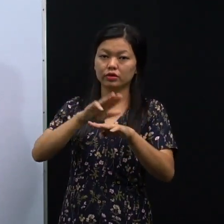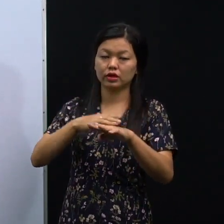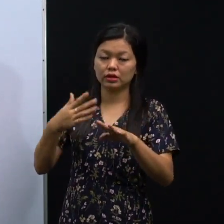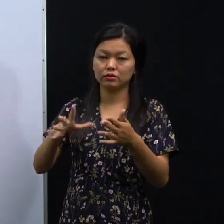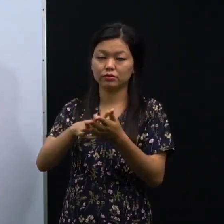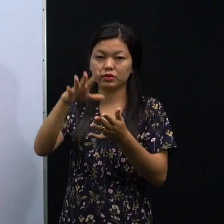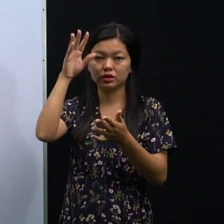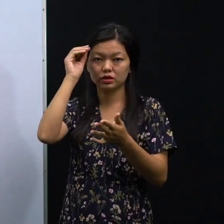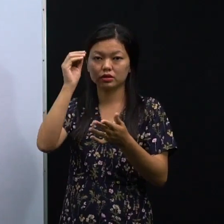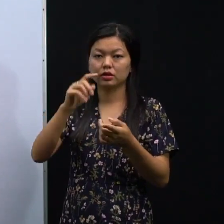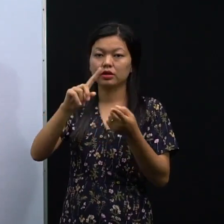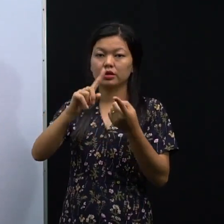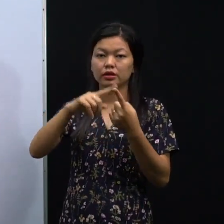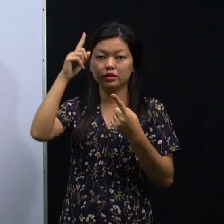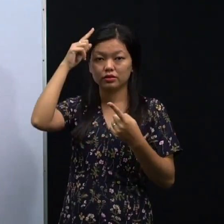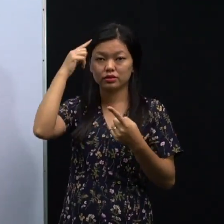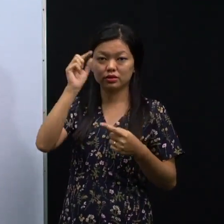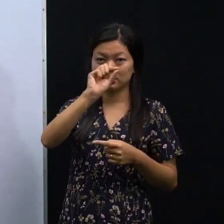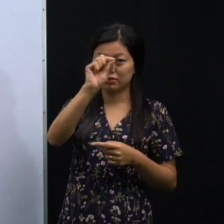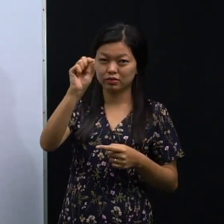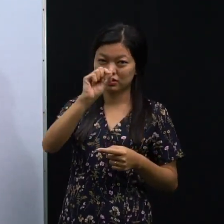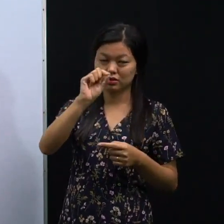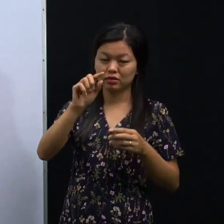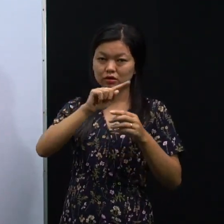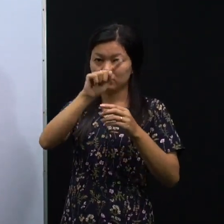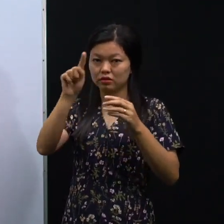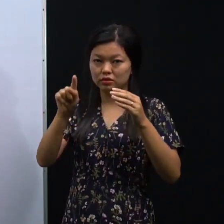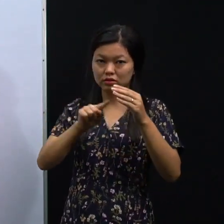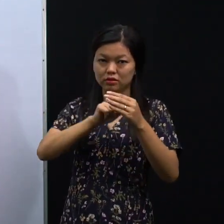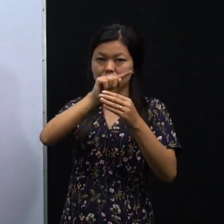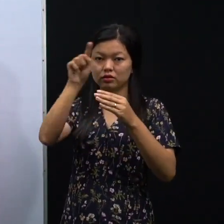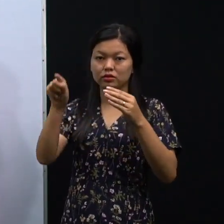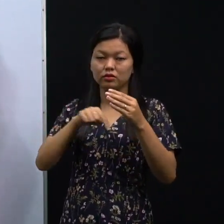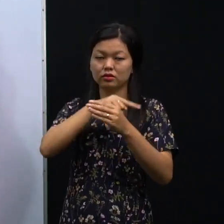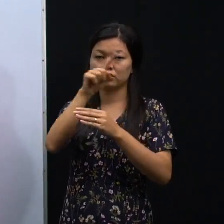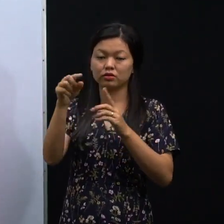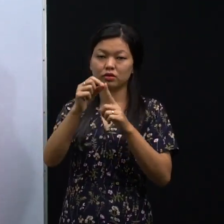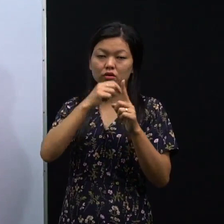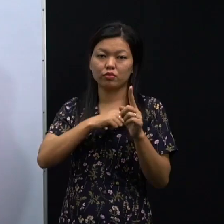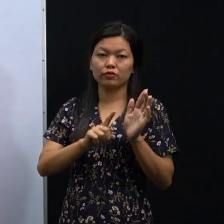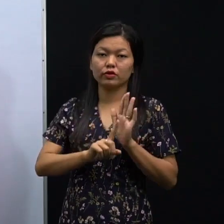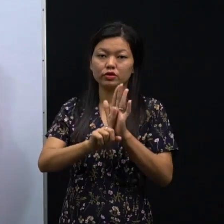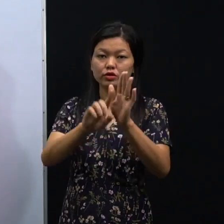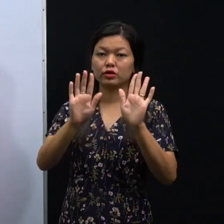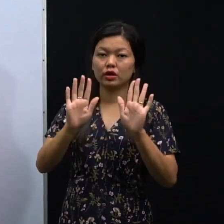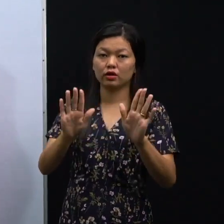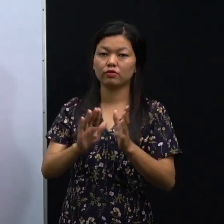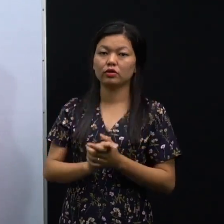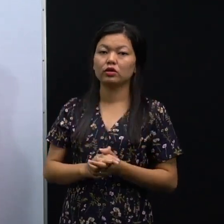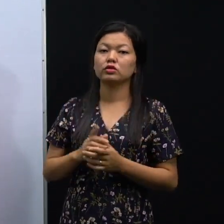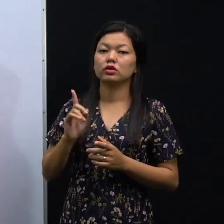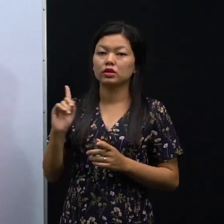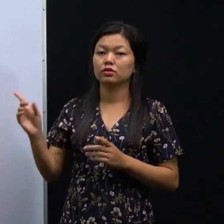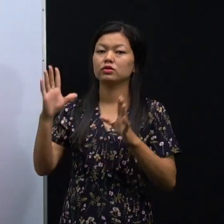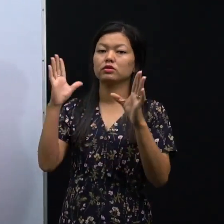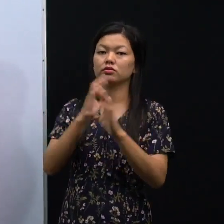in today's context, in the structure of atom, now we have a discrete orbit. Clear? Yesterday I have shown you, right? We have a layer of